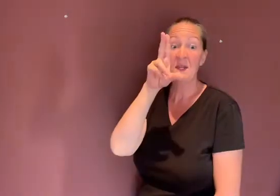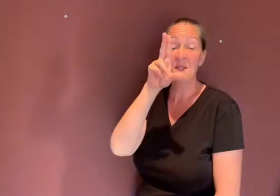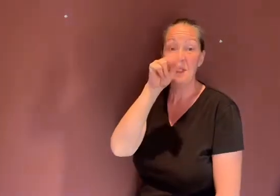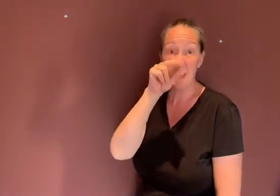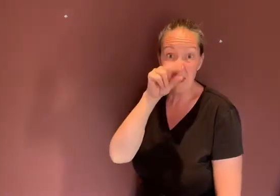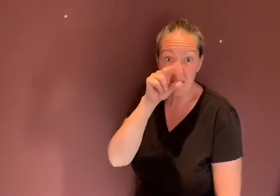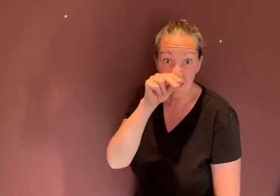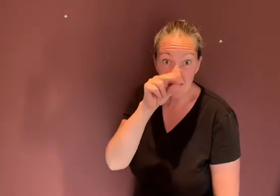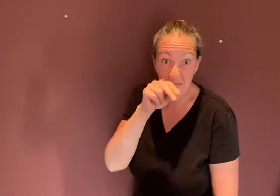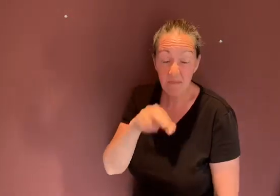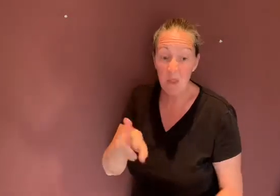Ducks,